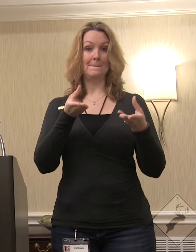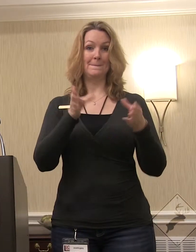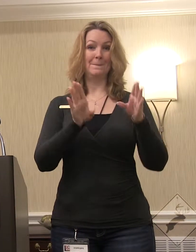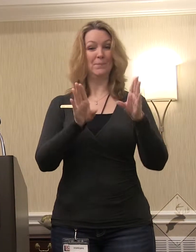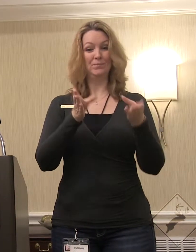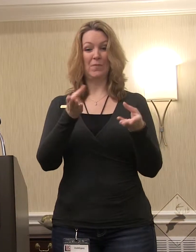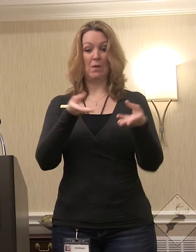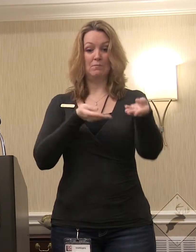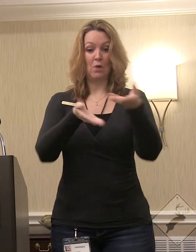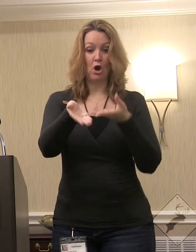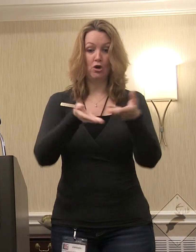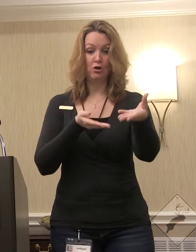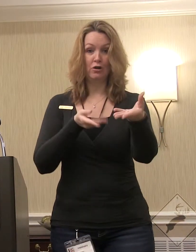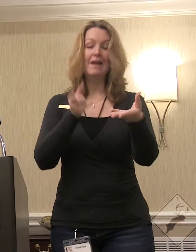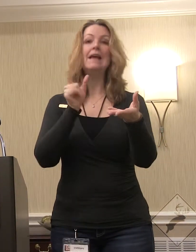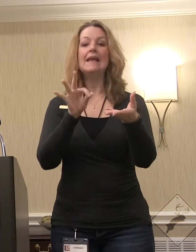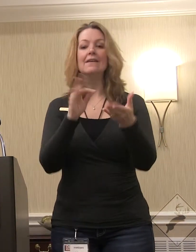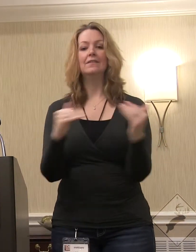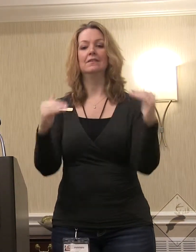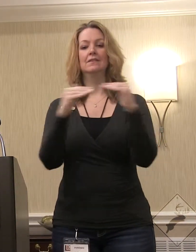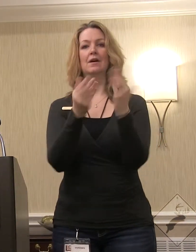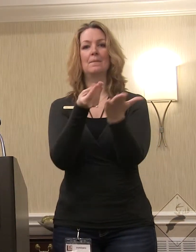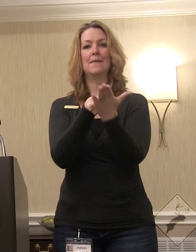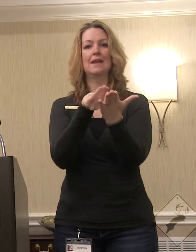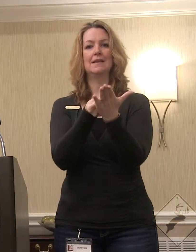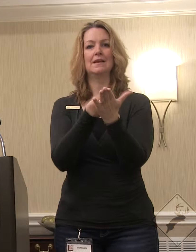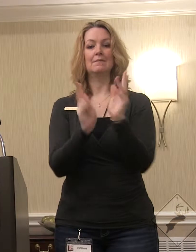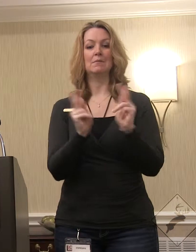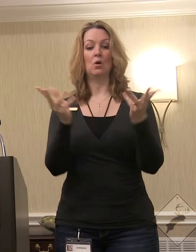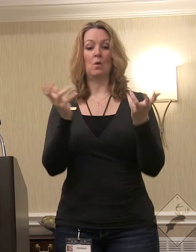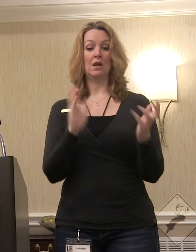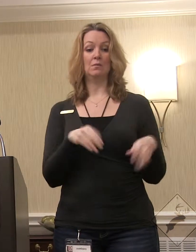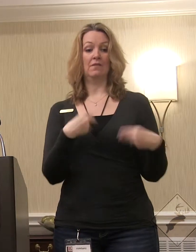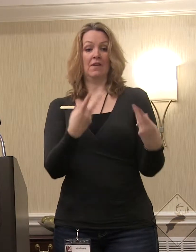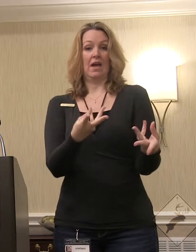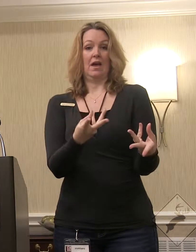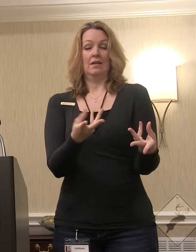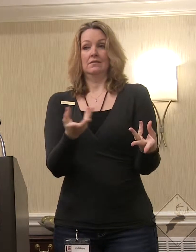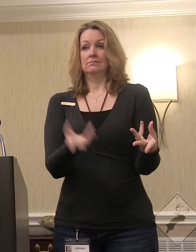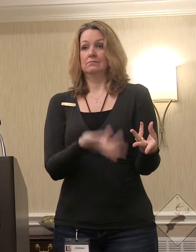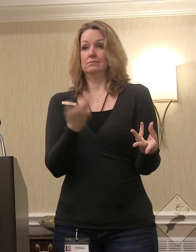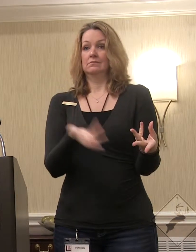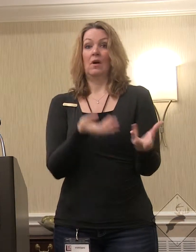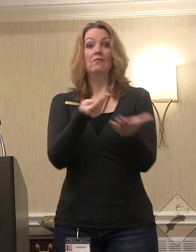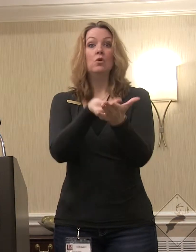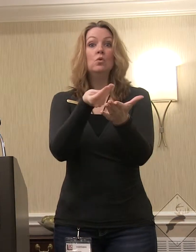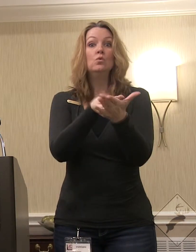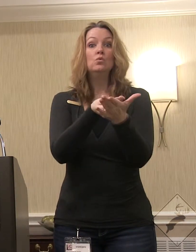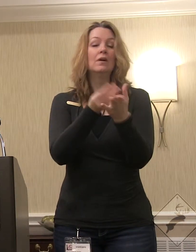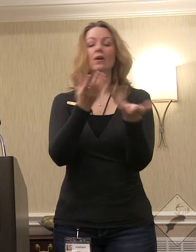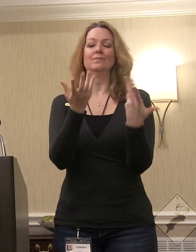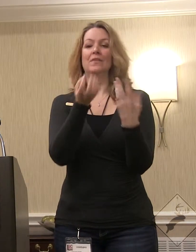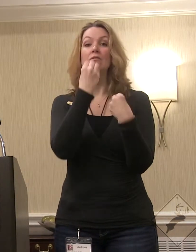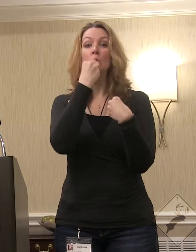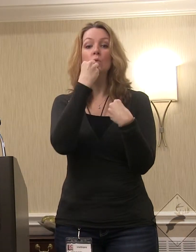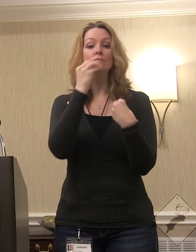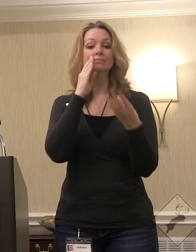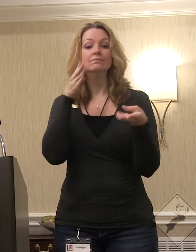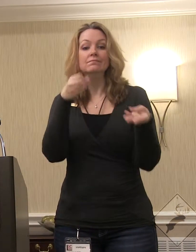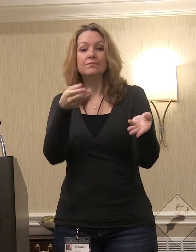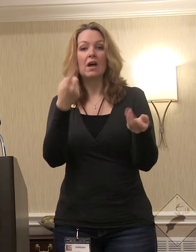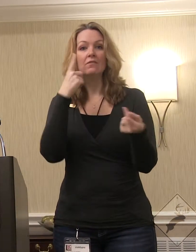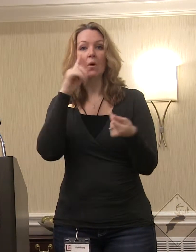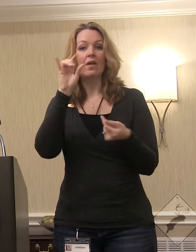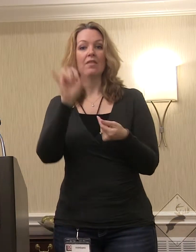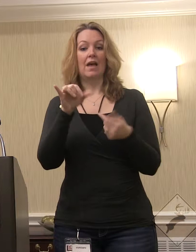only if it'll convert to dollars. People want to provide you food for a fundraising event. They want